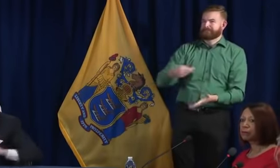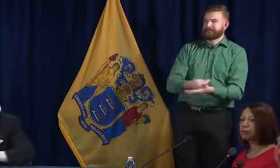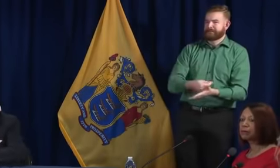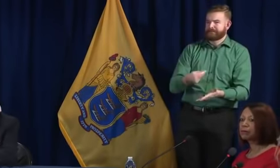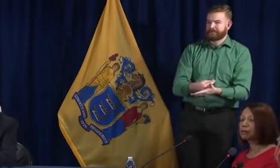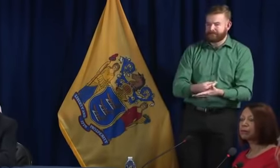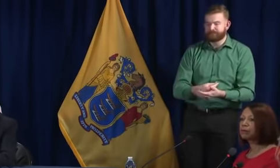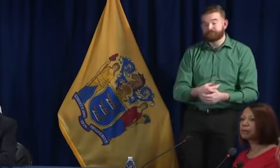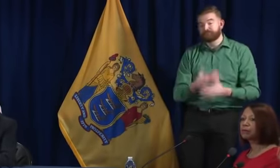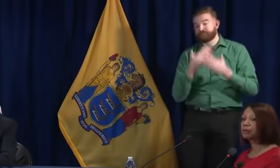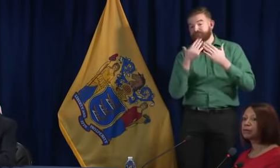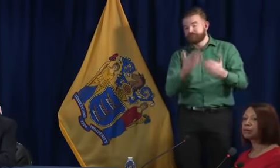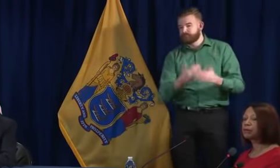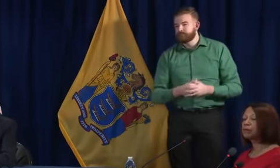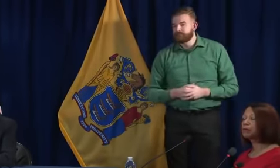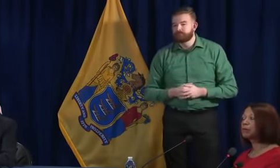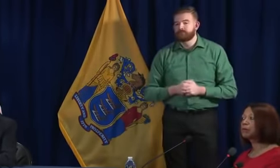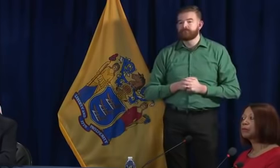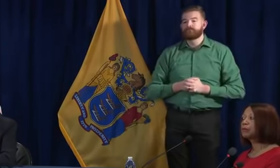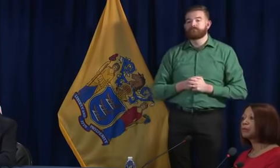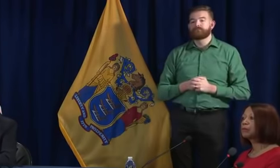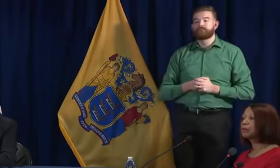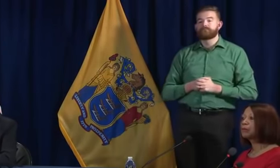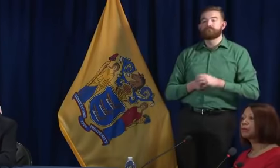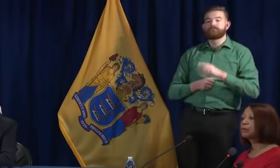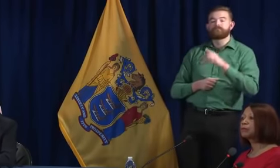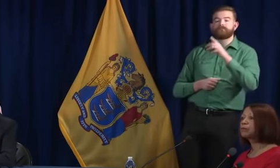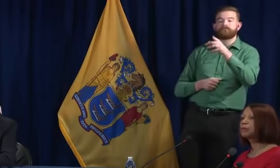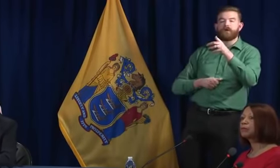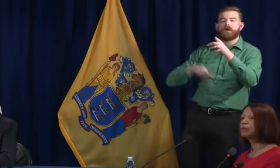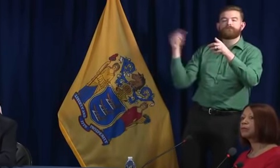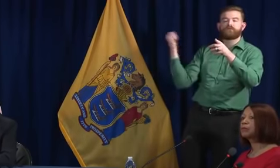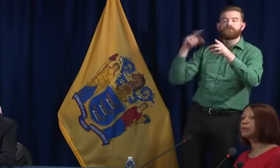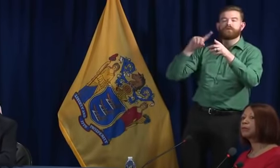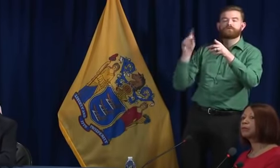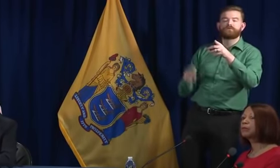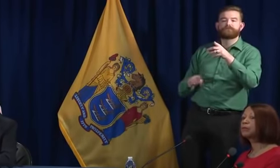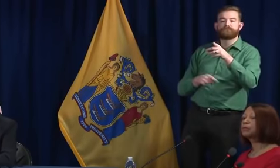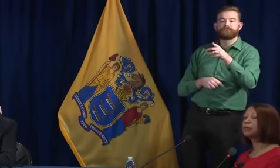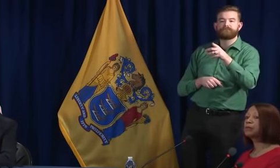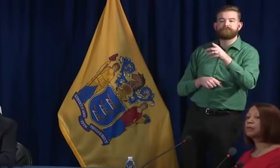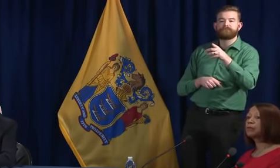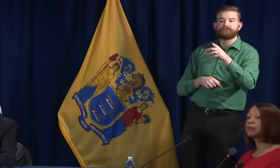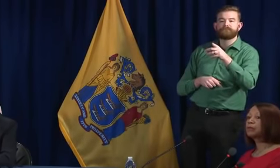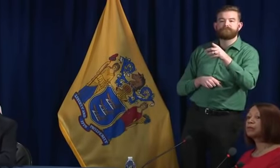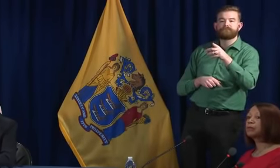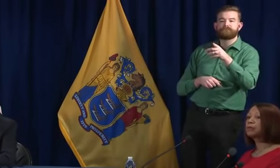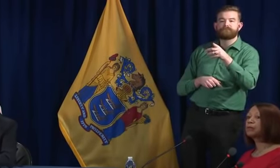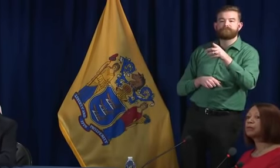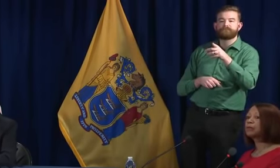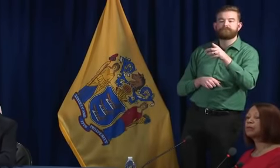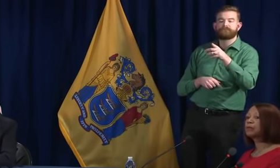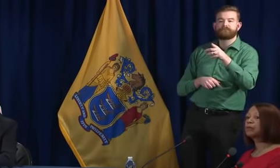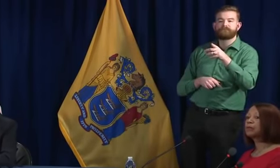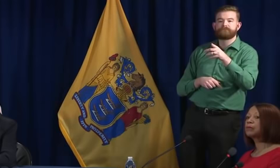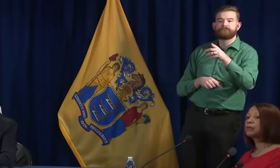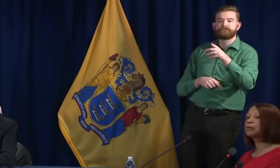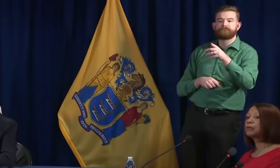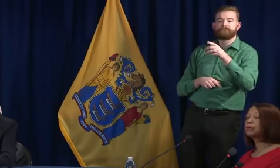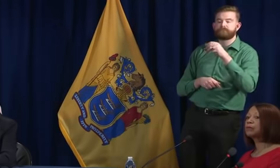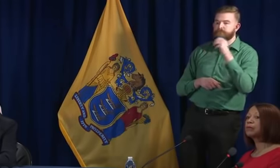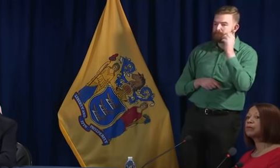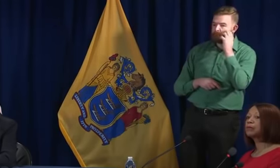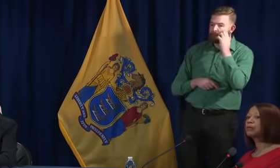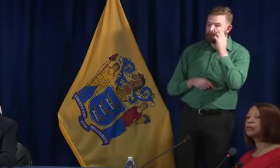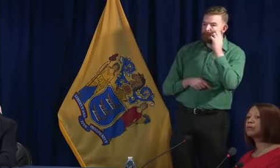Charlie. Do you at this stage consider the president to be